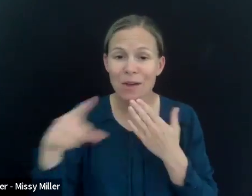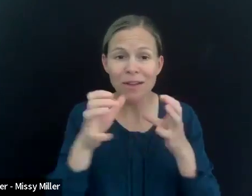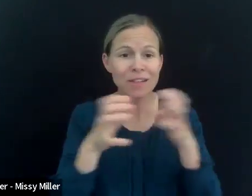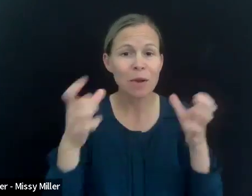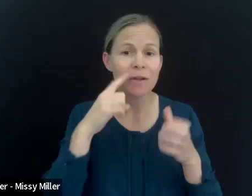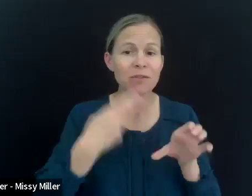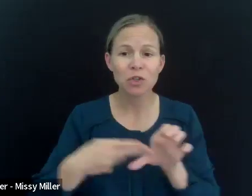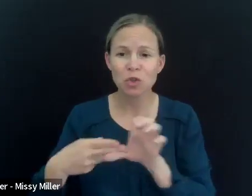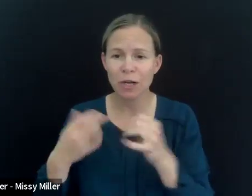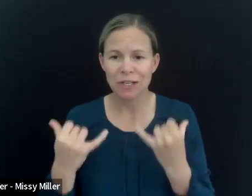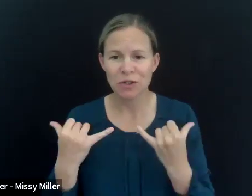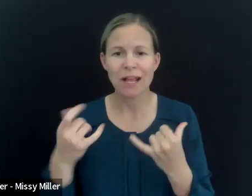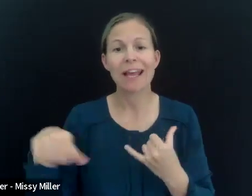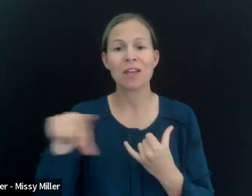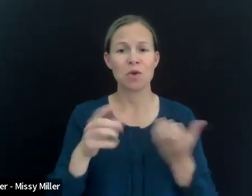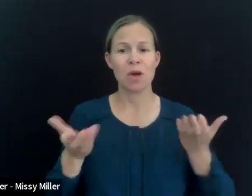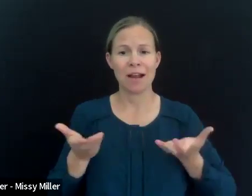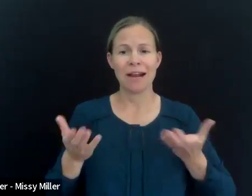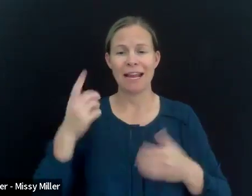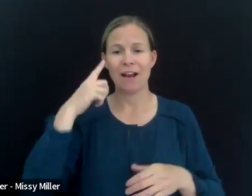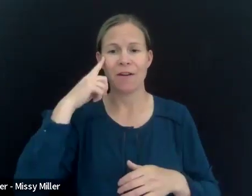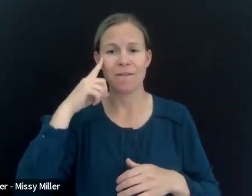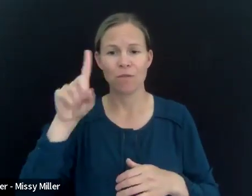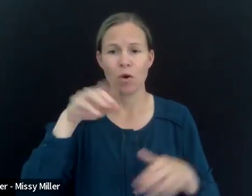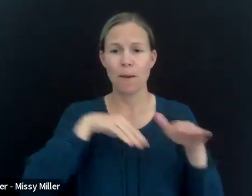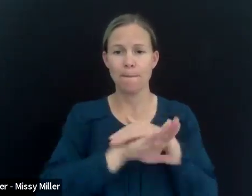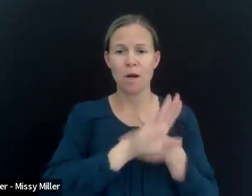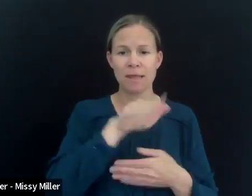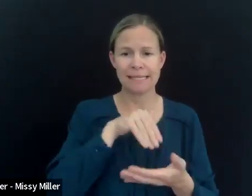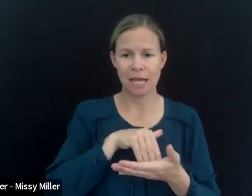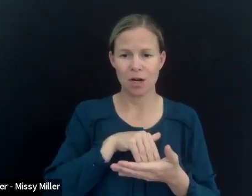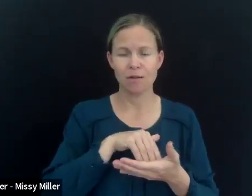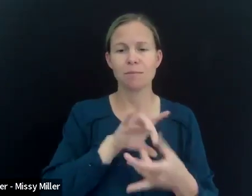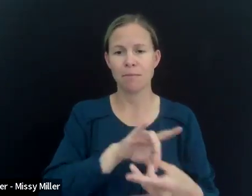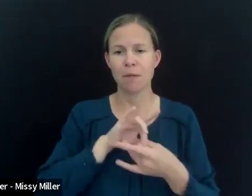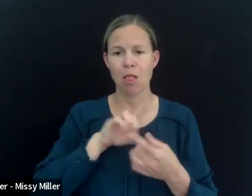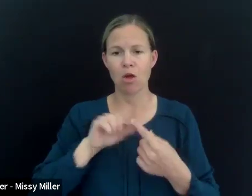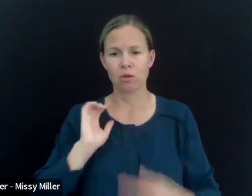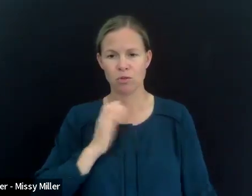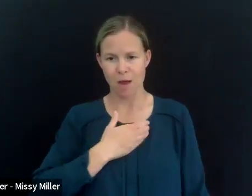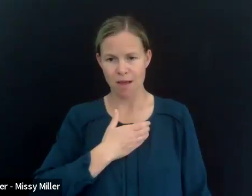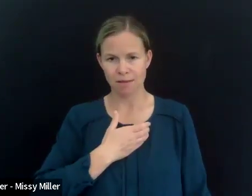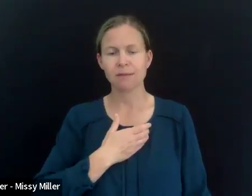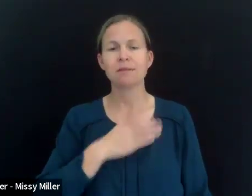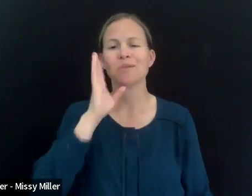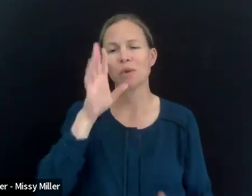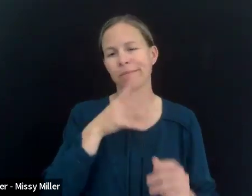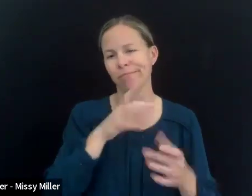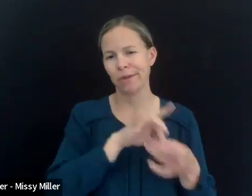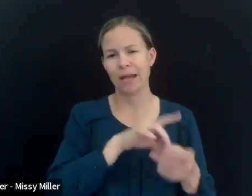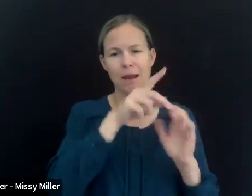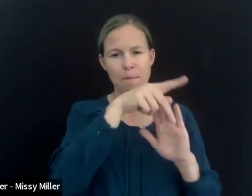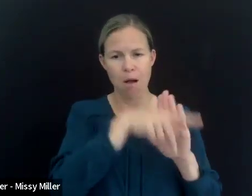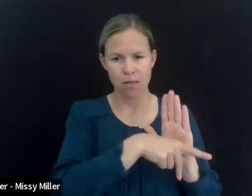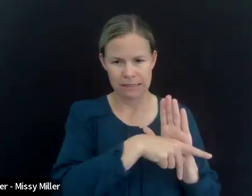today. You are here for Birth Centers Belong to Us, a policy session looking